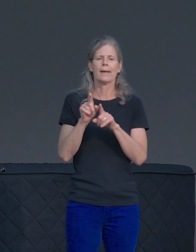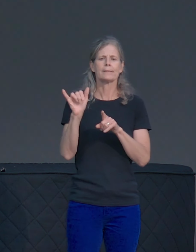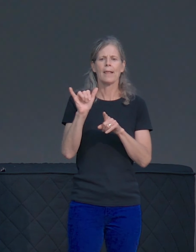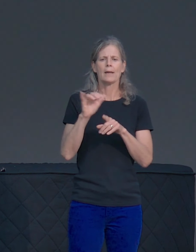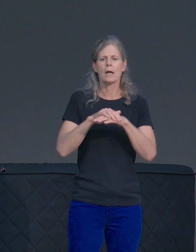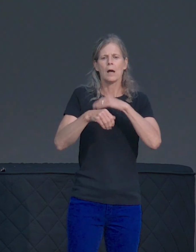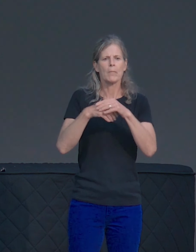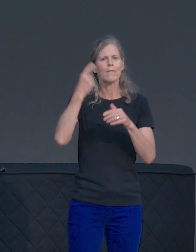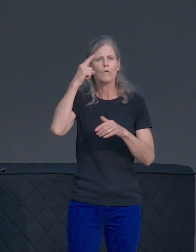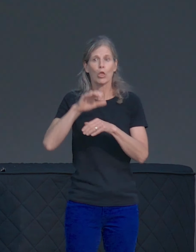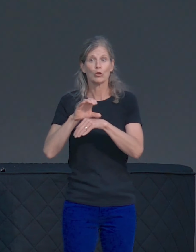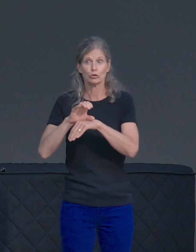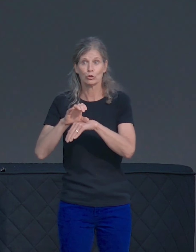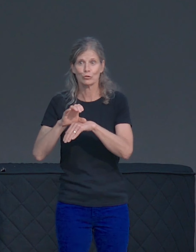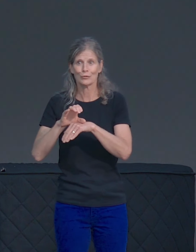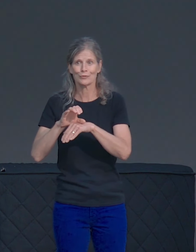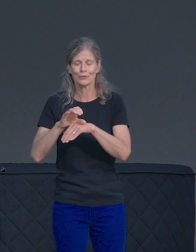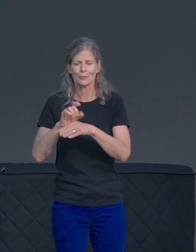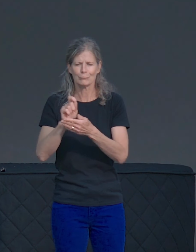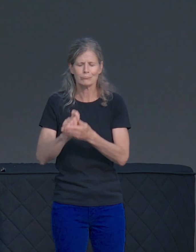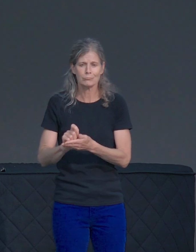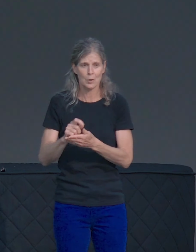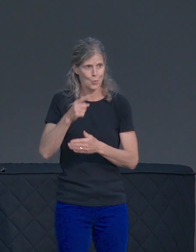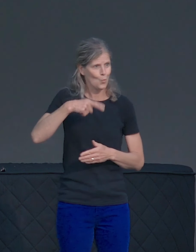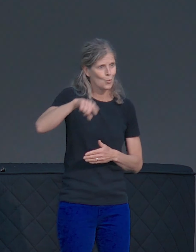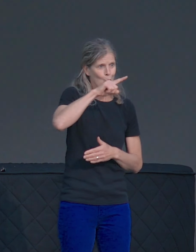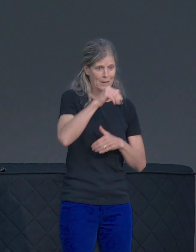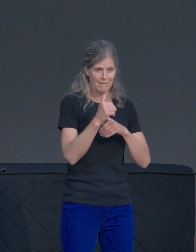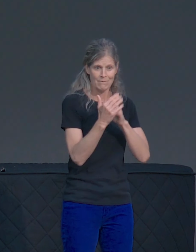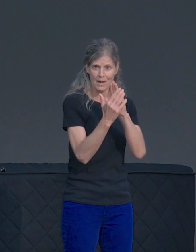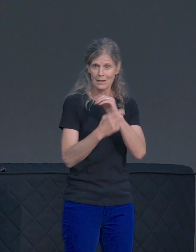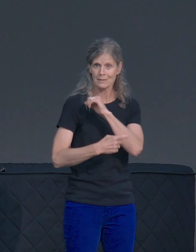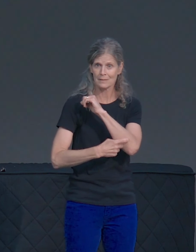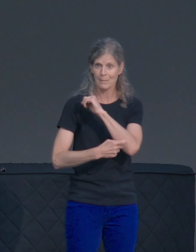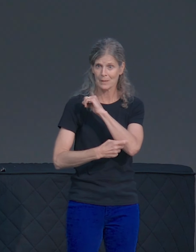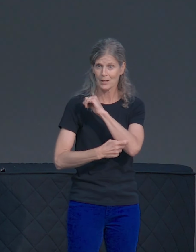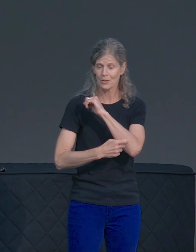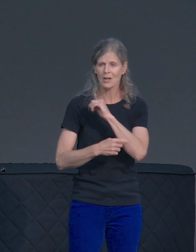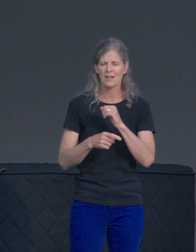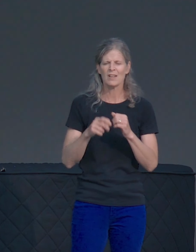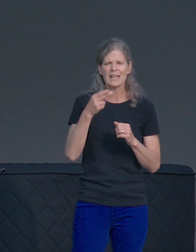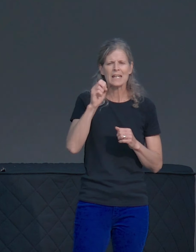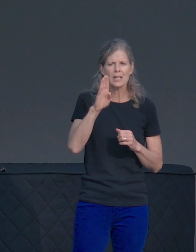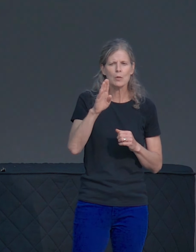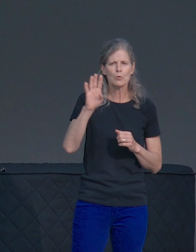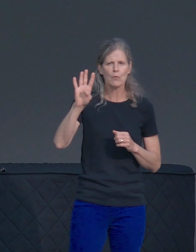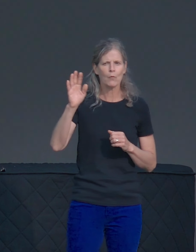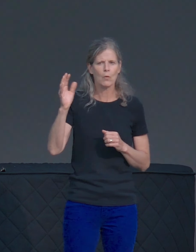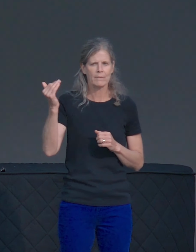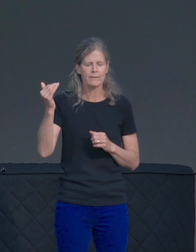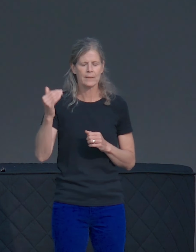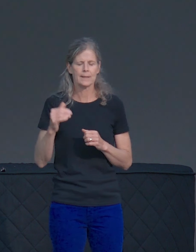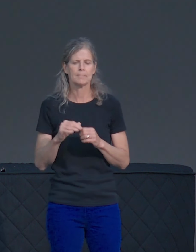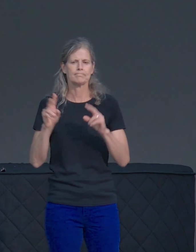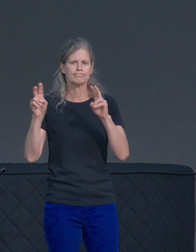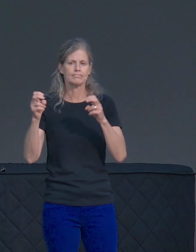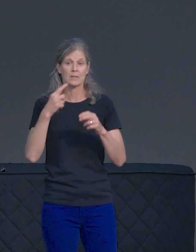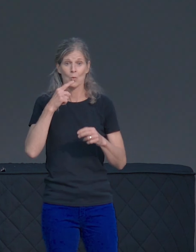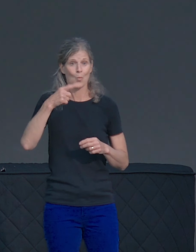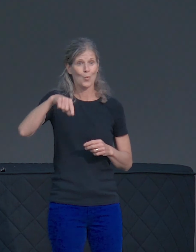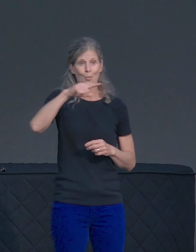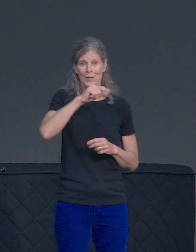comfort for the church as we face temptation. Let me read you Hebrews 4, verse 15. "We